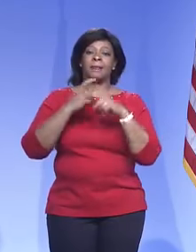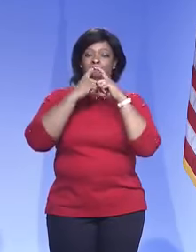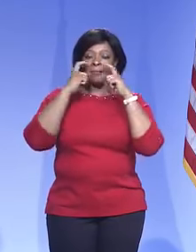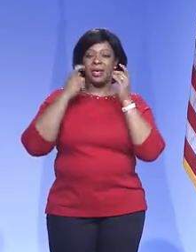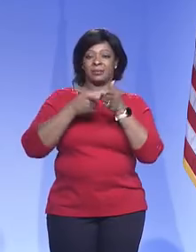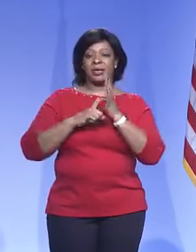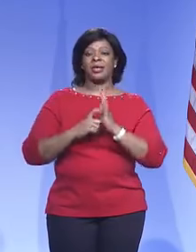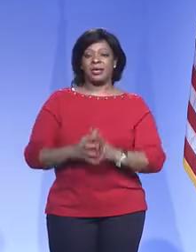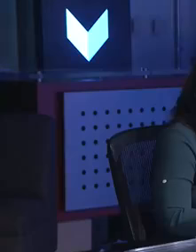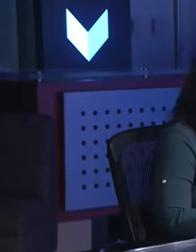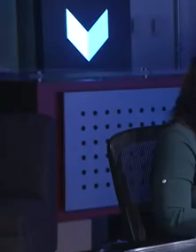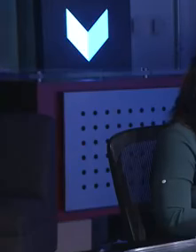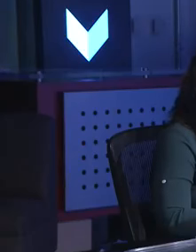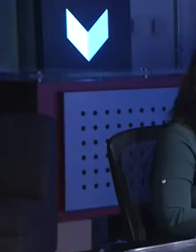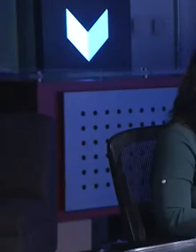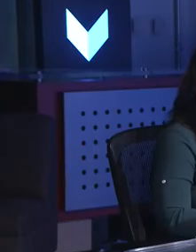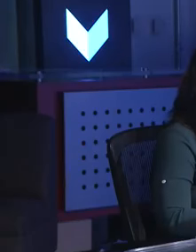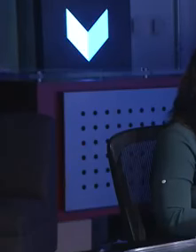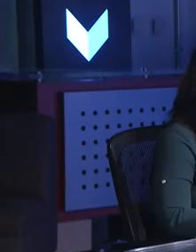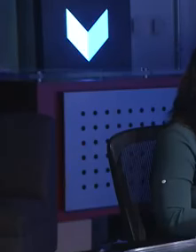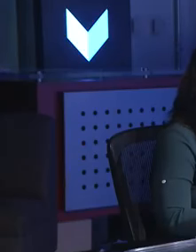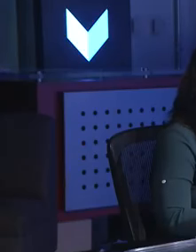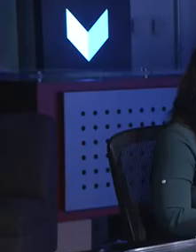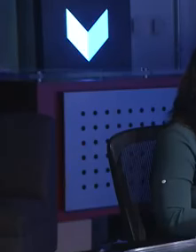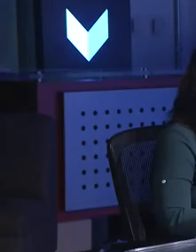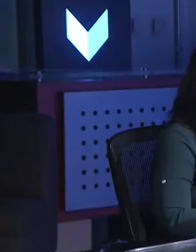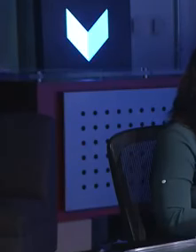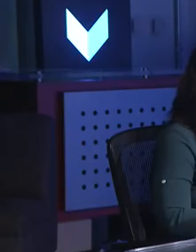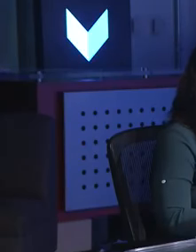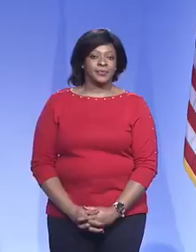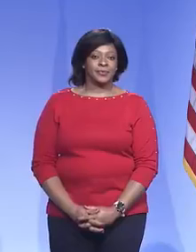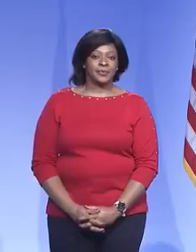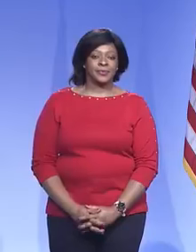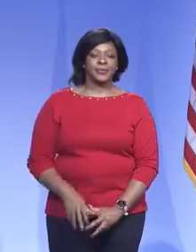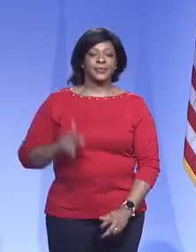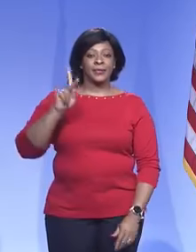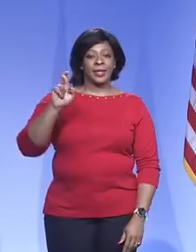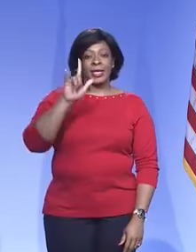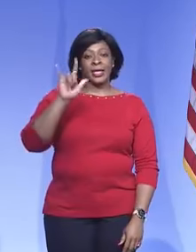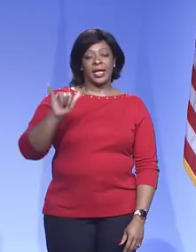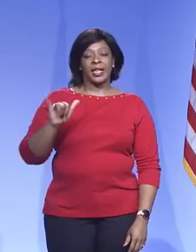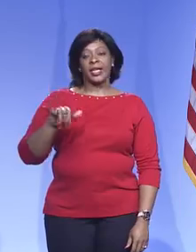place. Kelly Roberts, WMC.